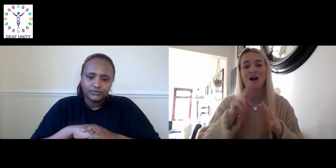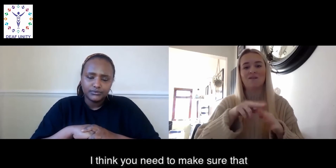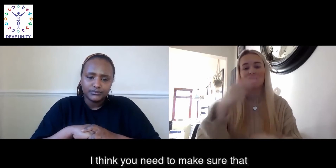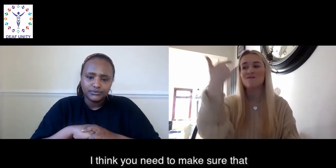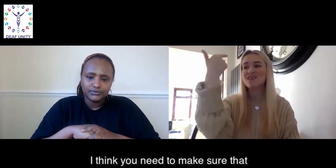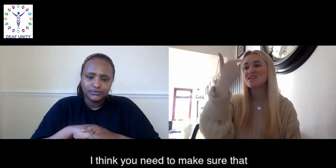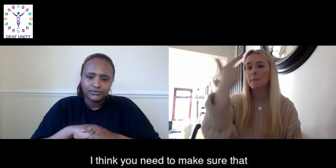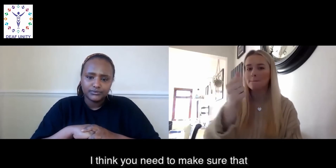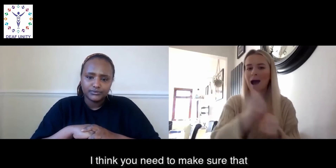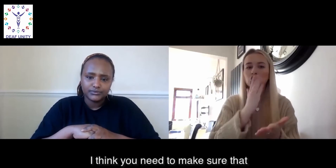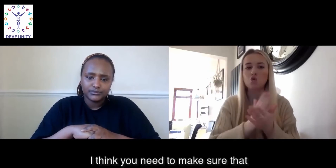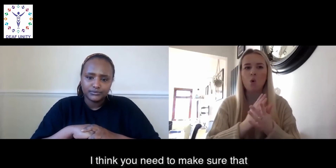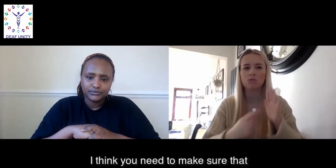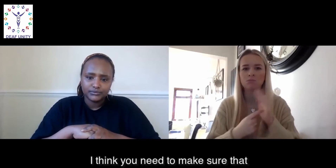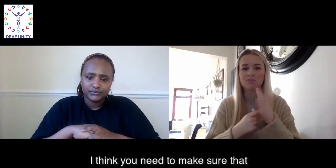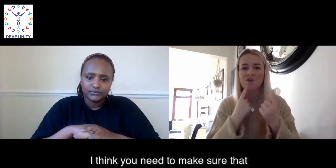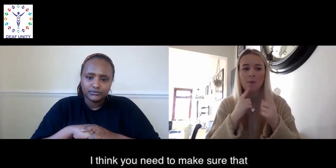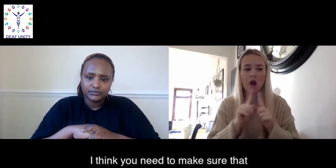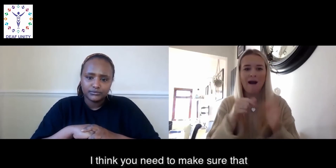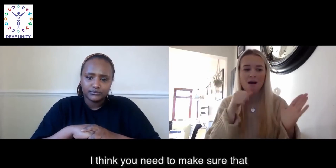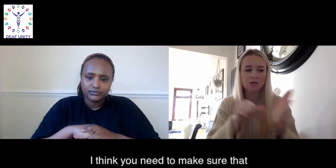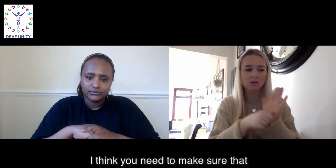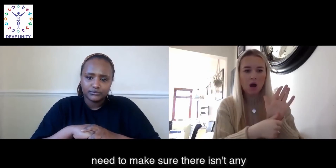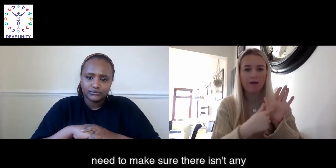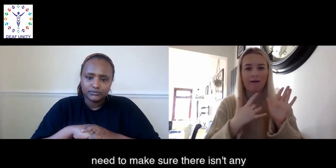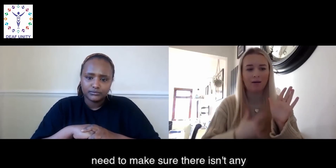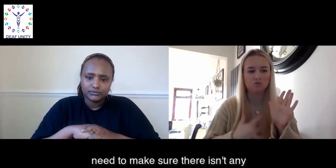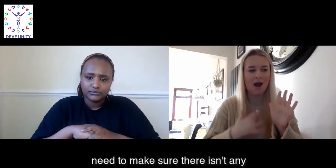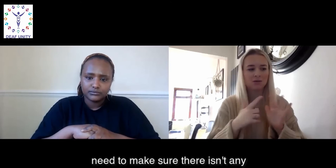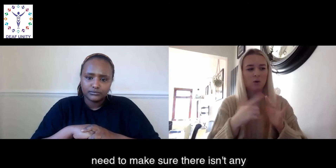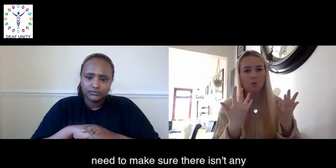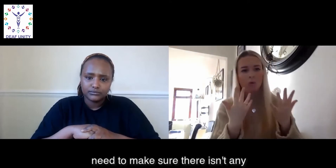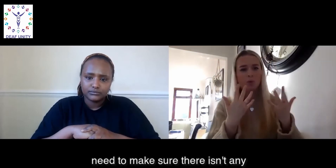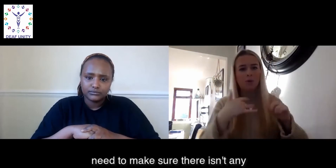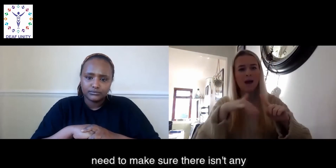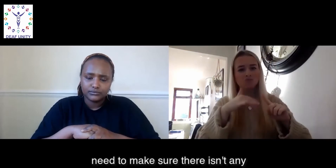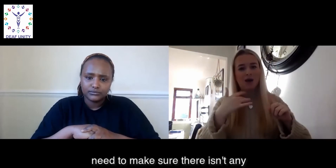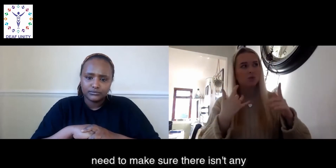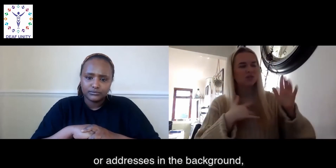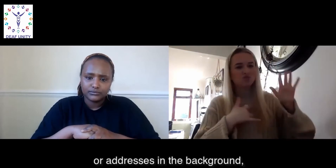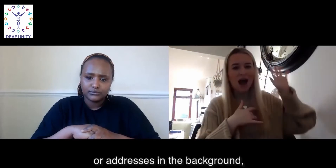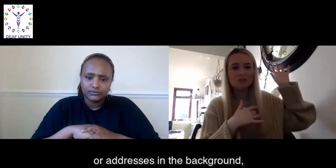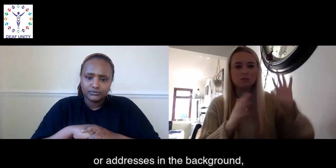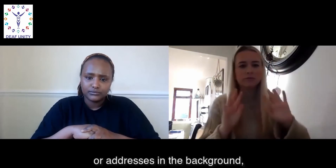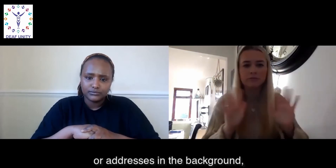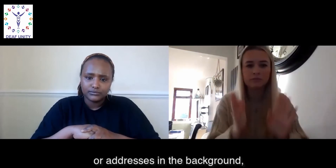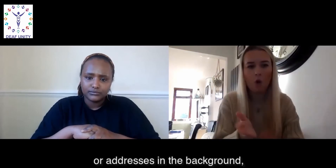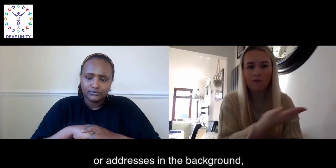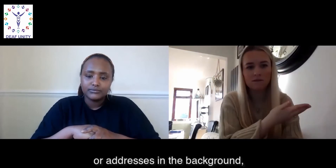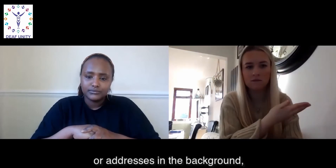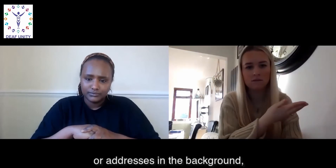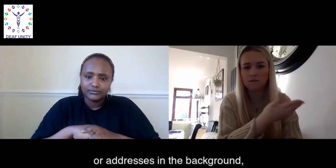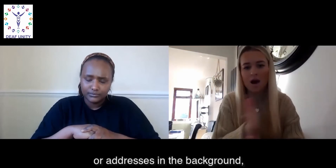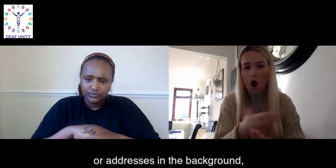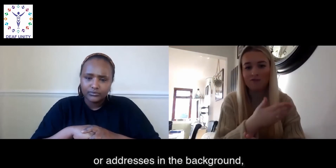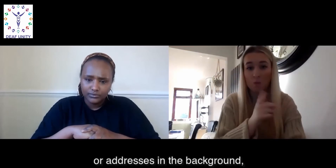I think you need to make sure that if you're filming yourself, you need to make sure there isn't any personal information like letters or addresses in the